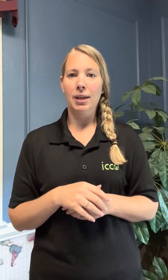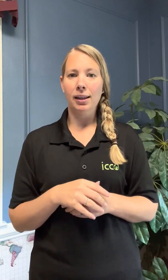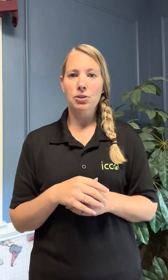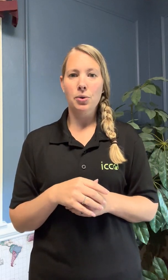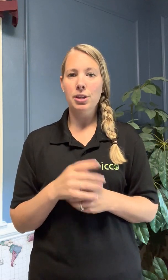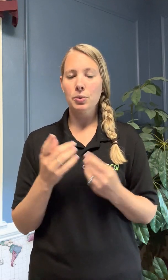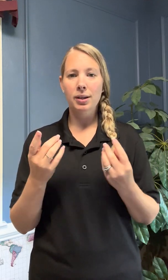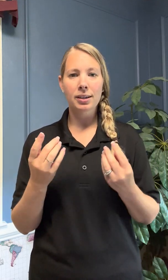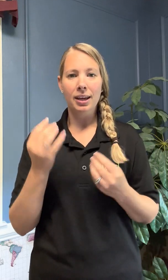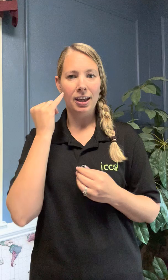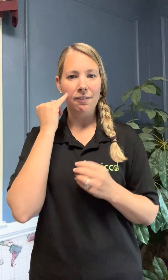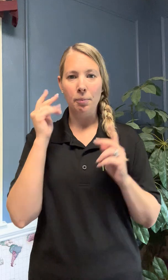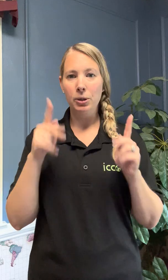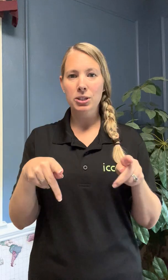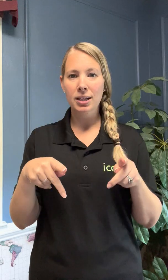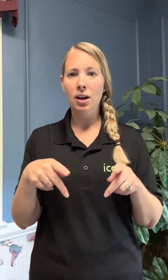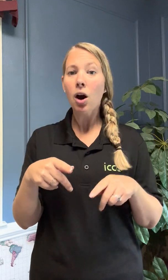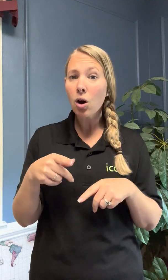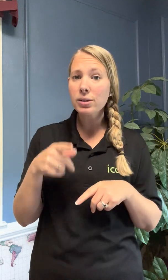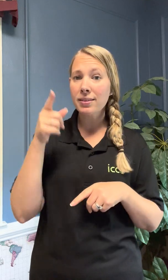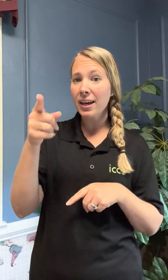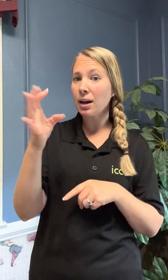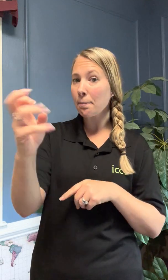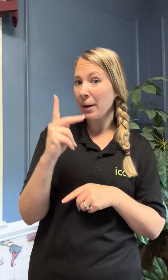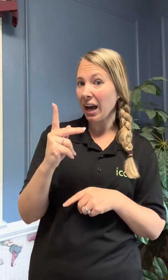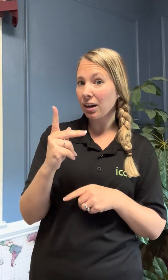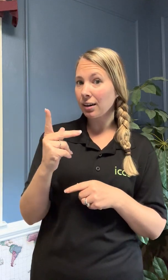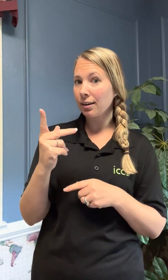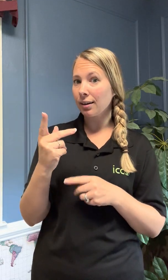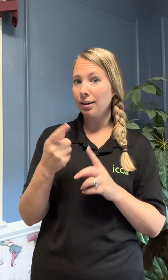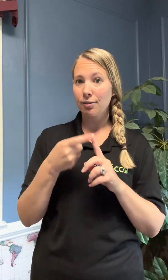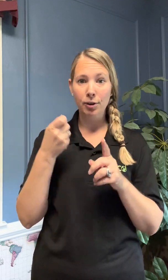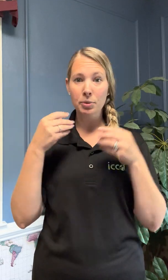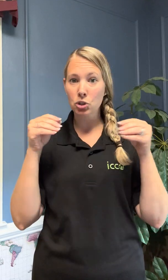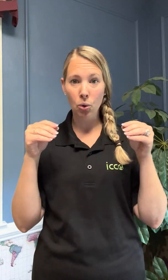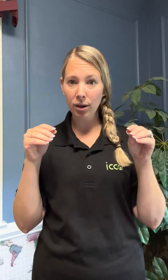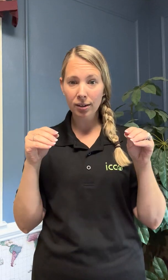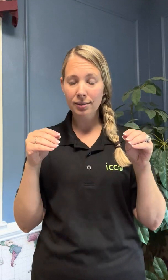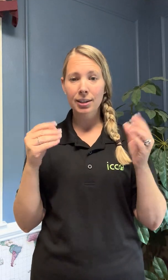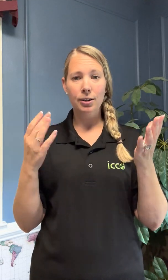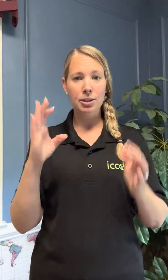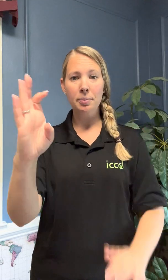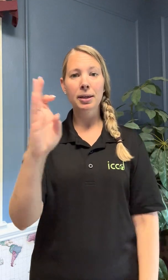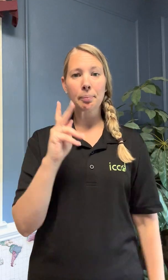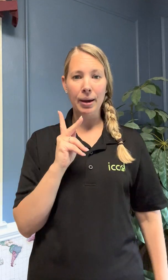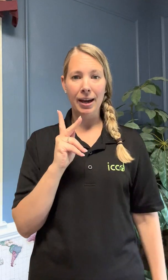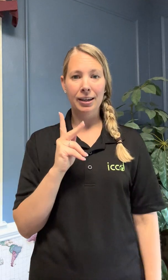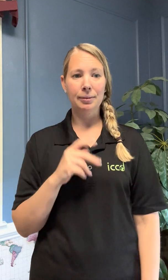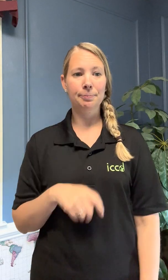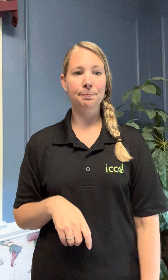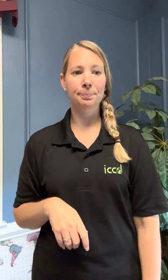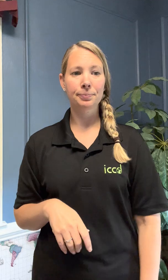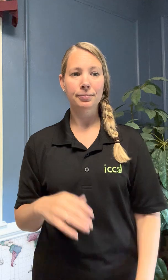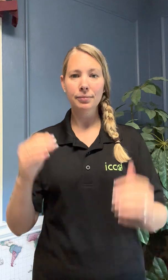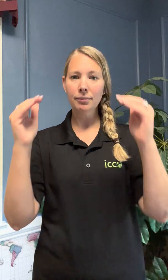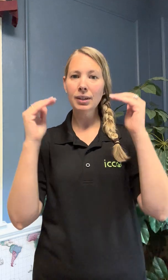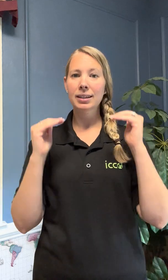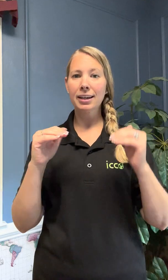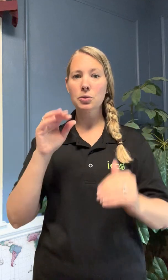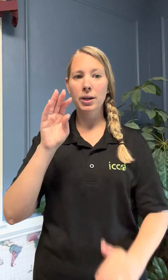And so this one, if a person, oh, did they come back from the store or something? Back. Next one